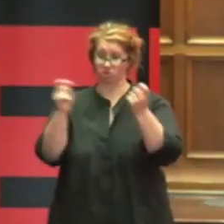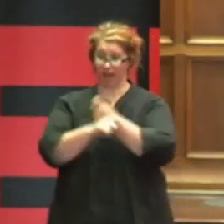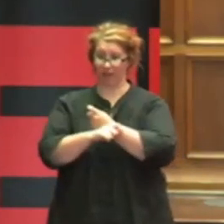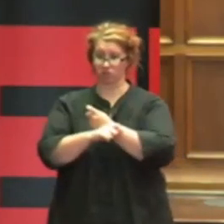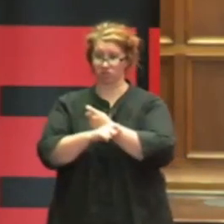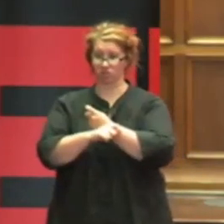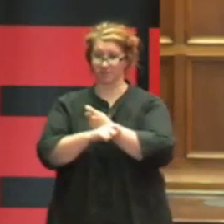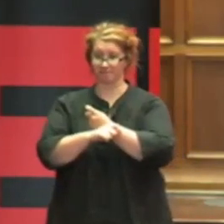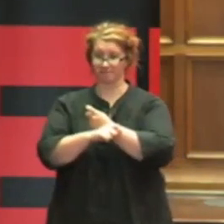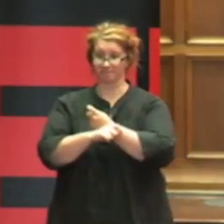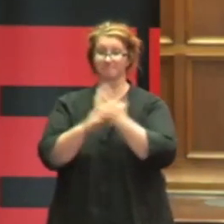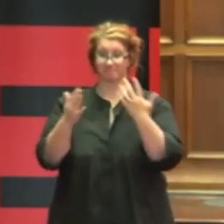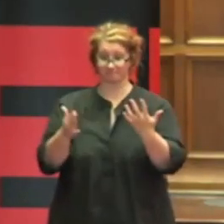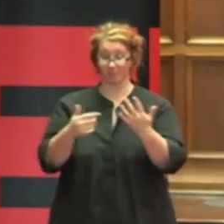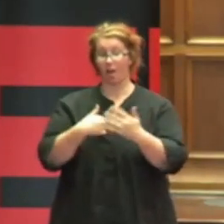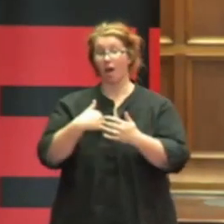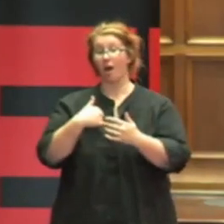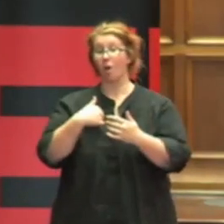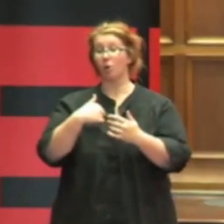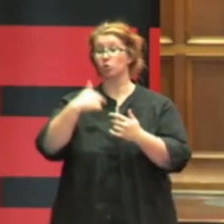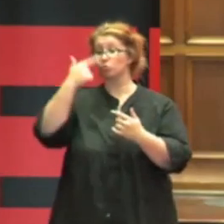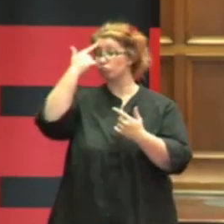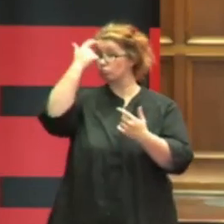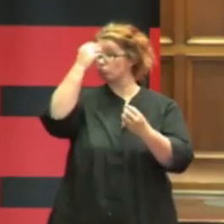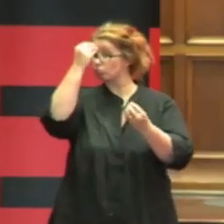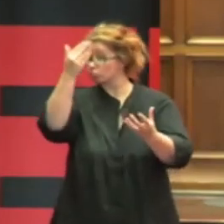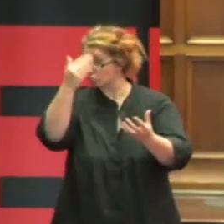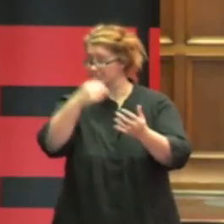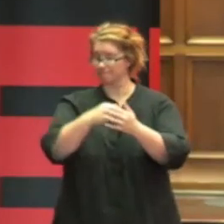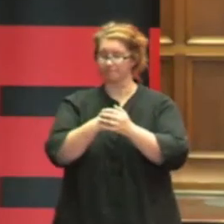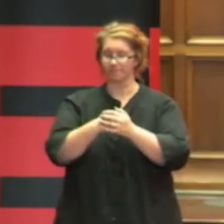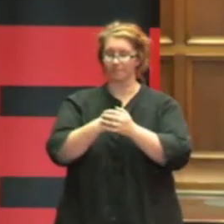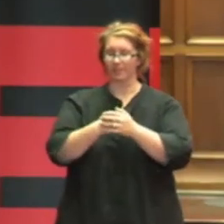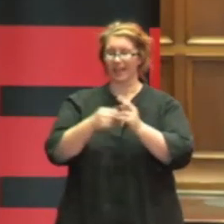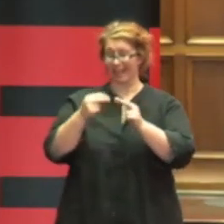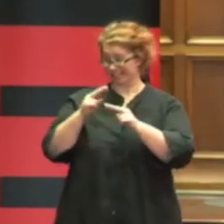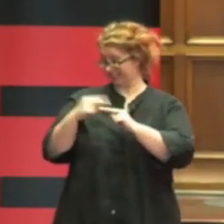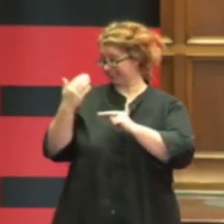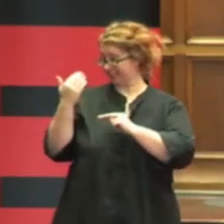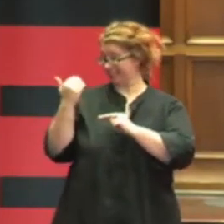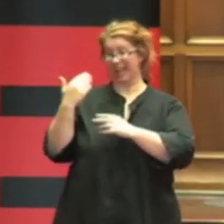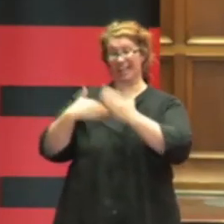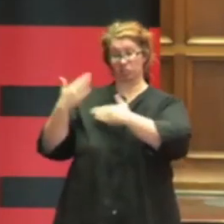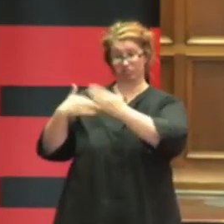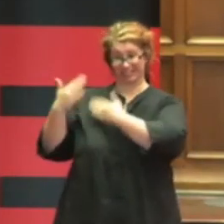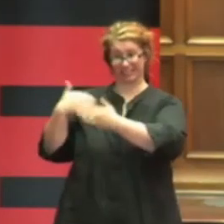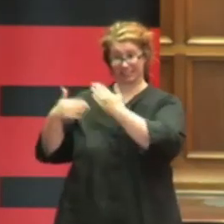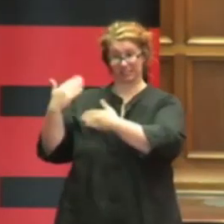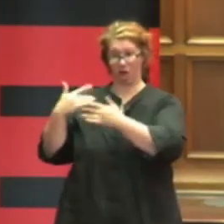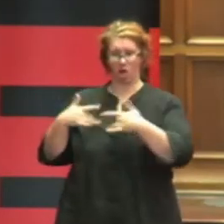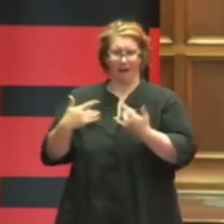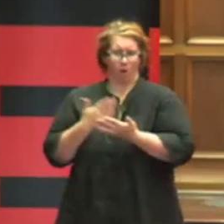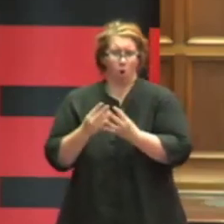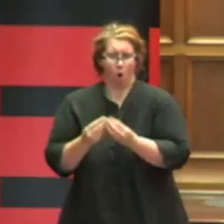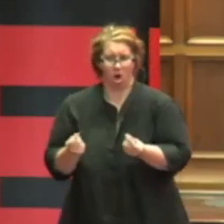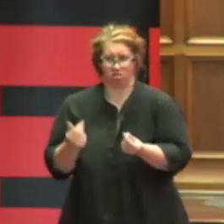unorthodox suggestion that the very, very deep history, the very, very deep past of life on Earth